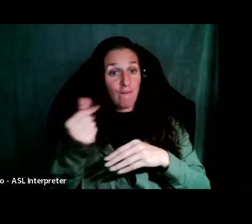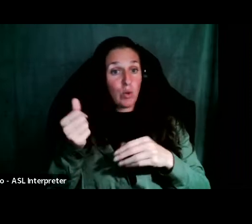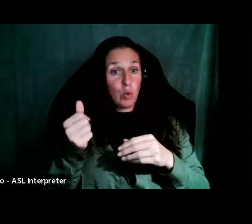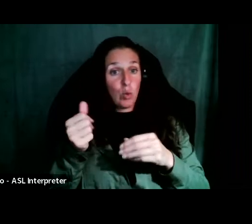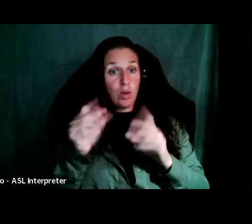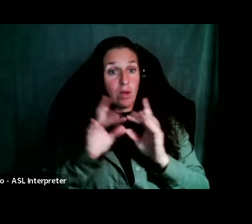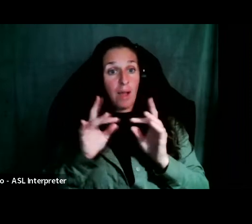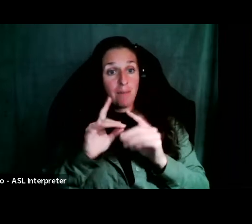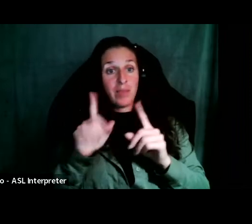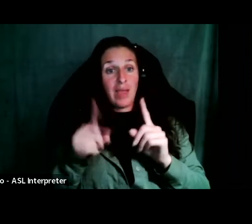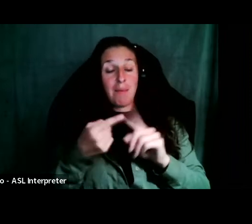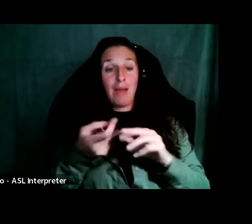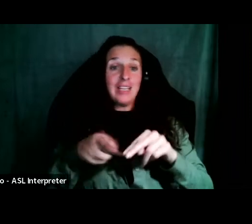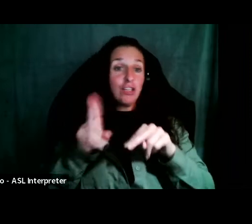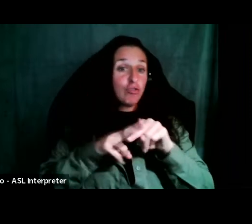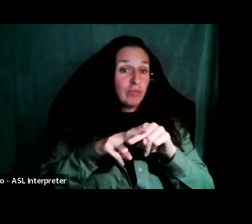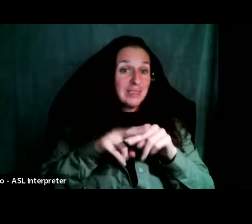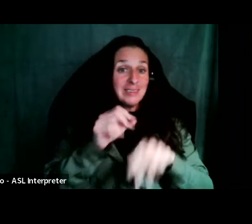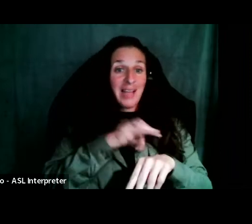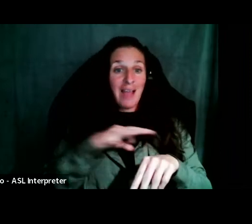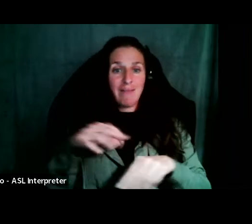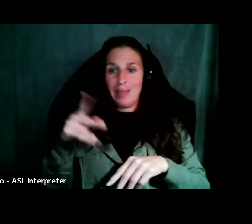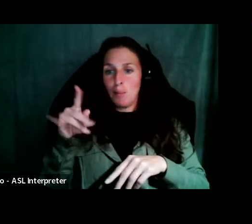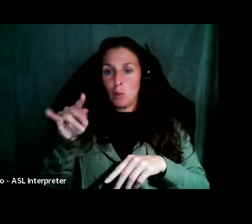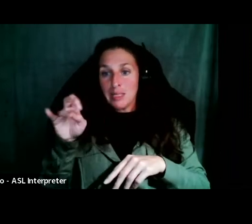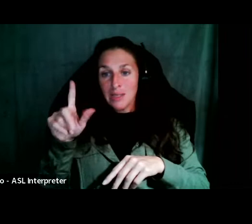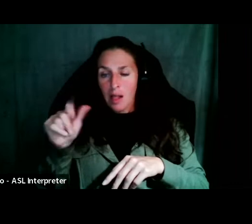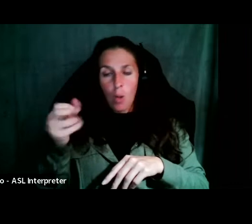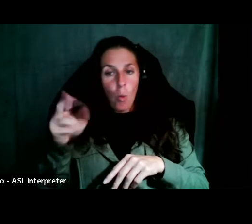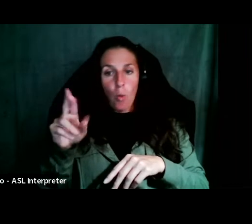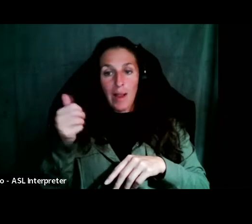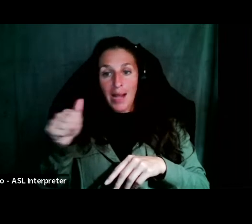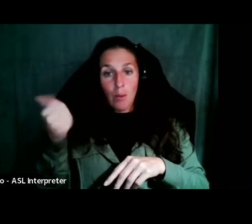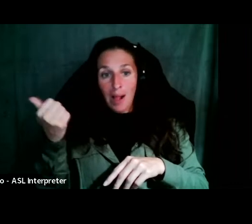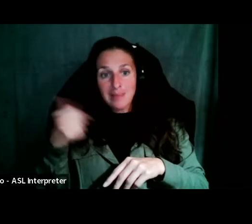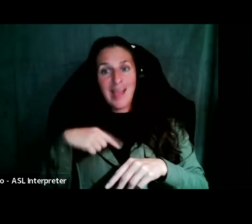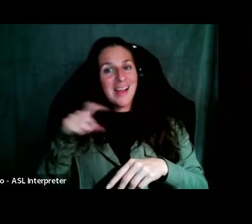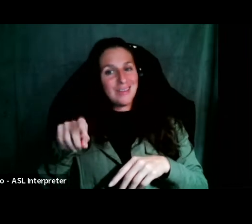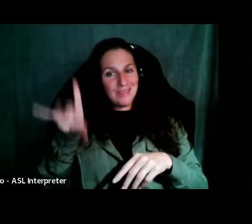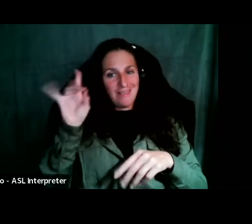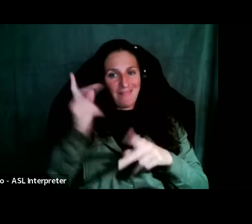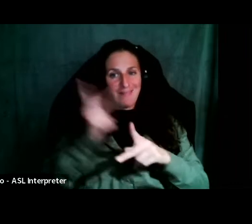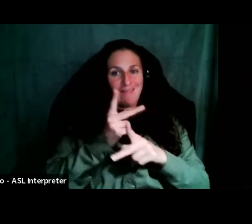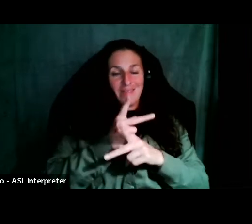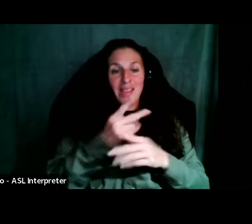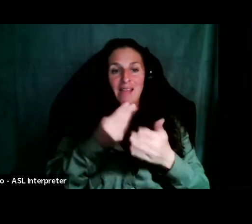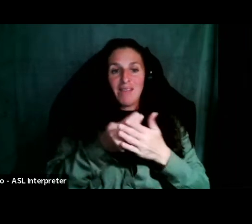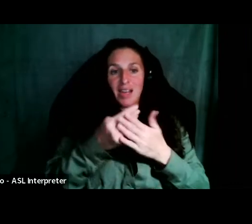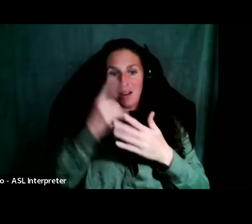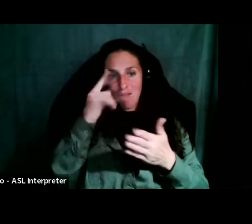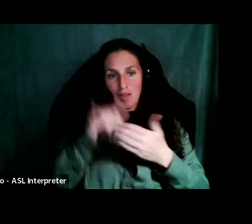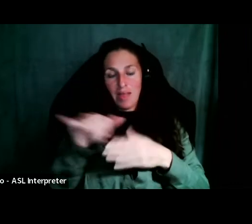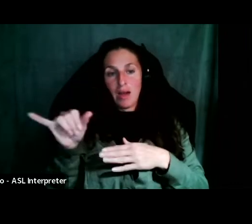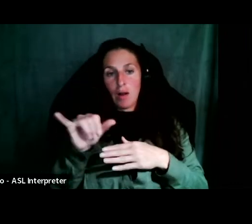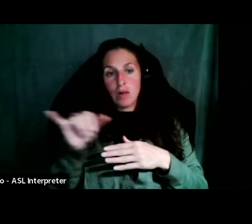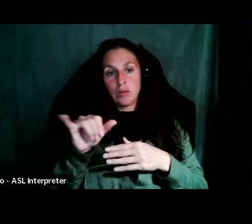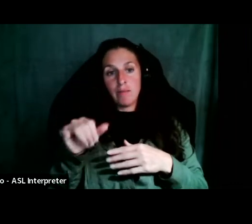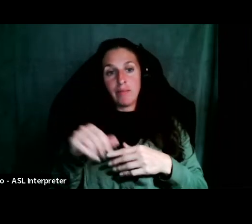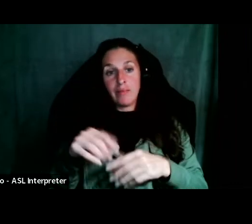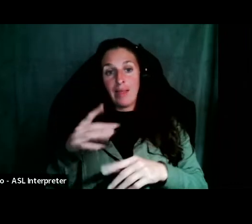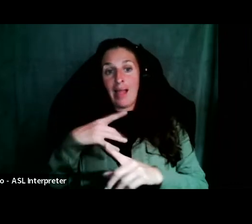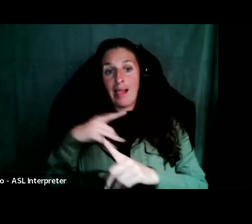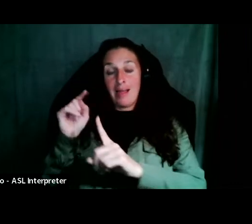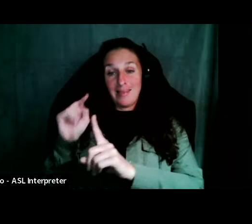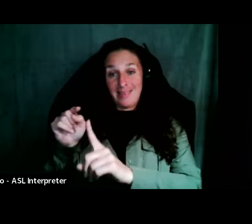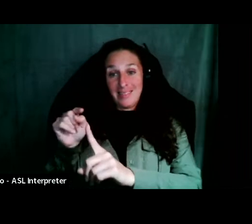increased staffing, whether it's at Peninsula or anywhere else. I'm going to need to find funding for that too. So I'd like to get this for lack of a better